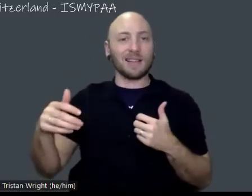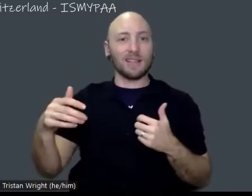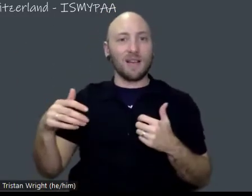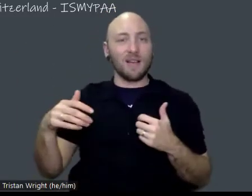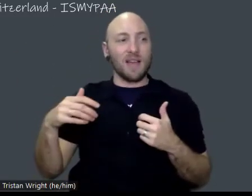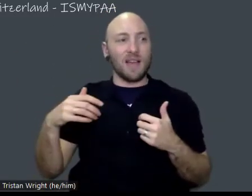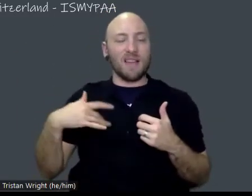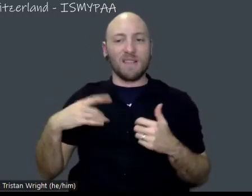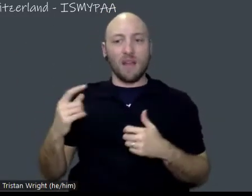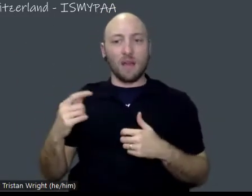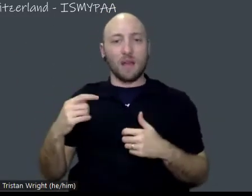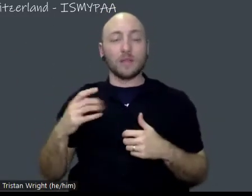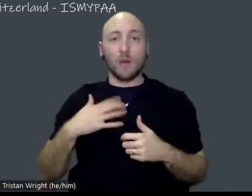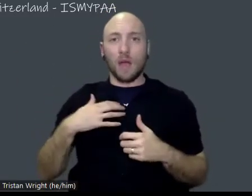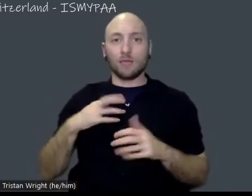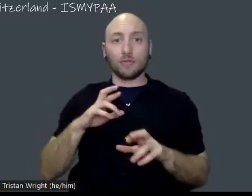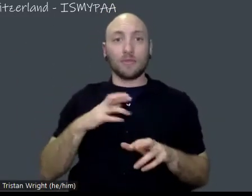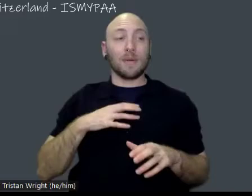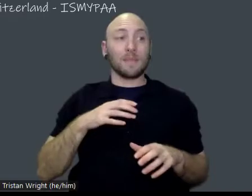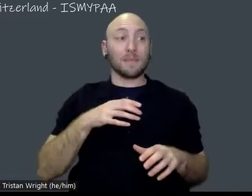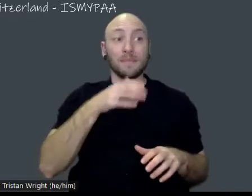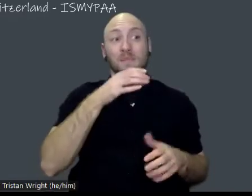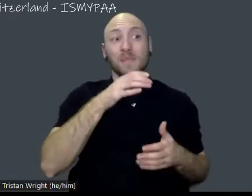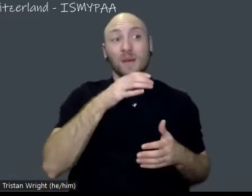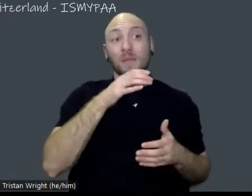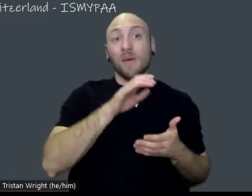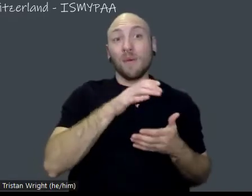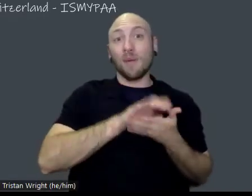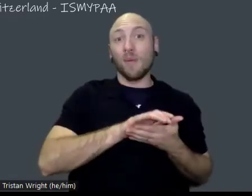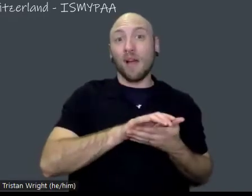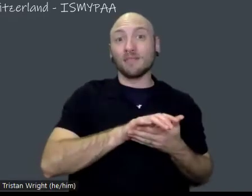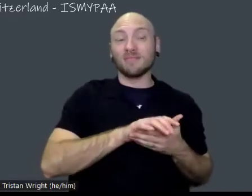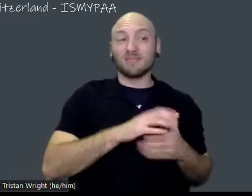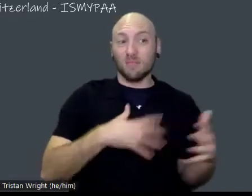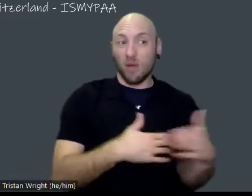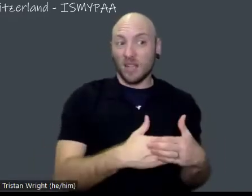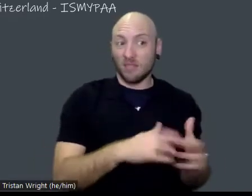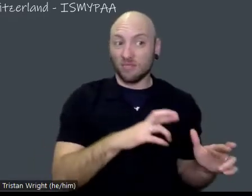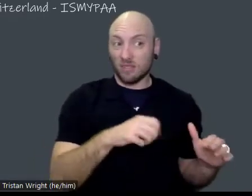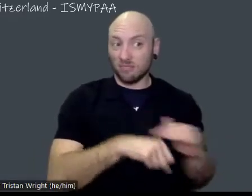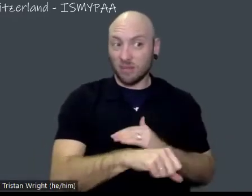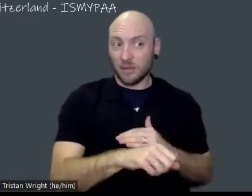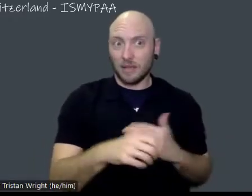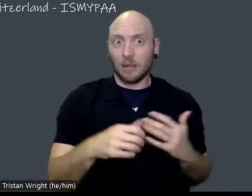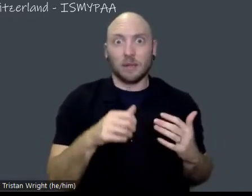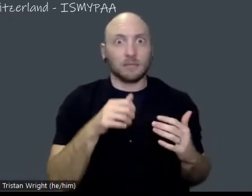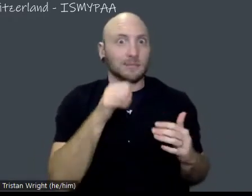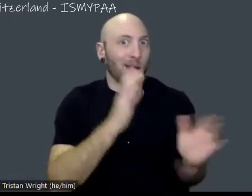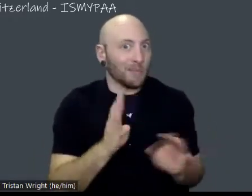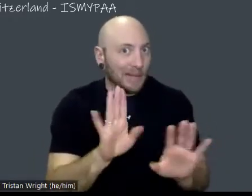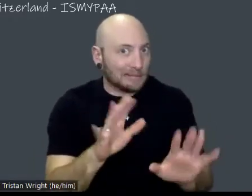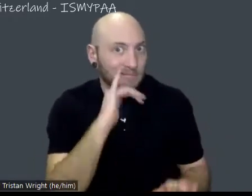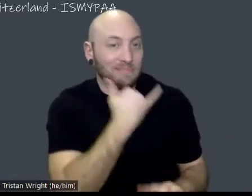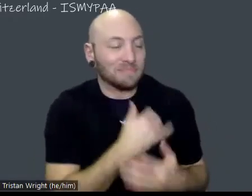expecting my first son, which was not expected. So there really the